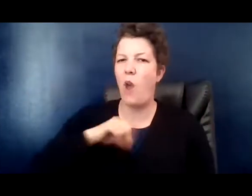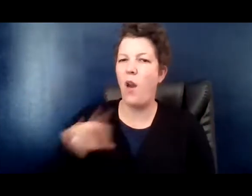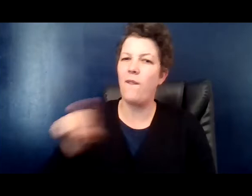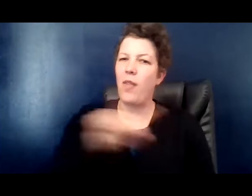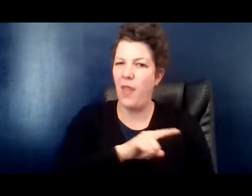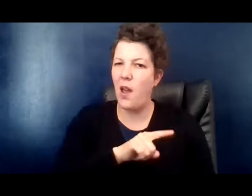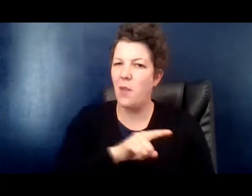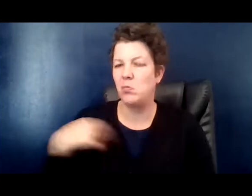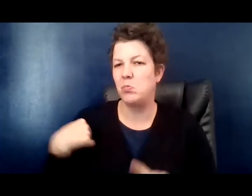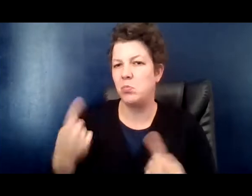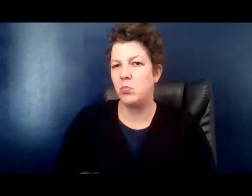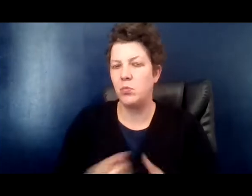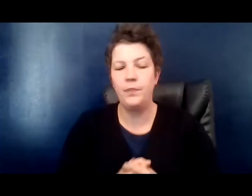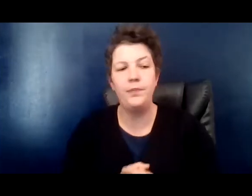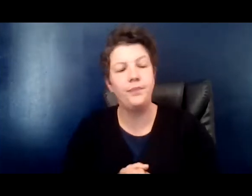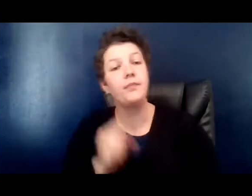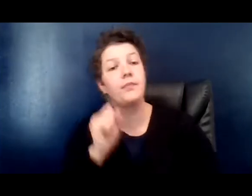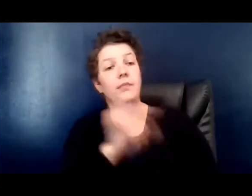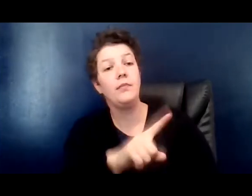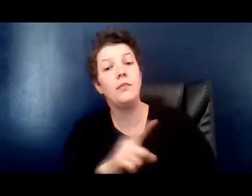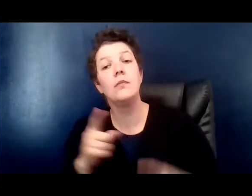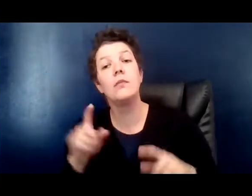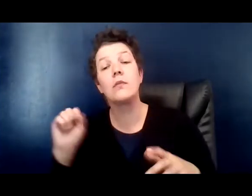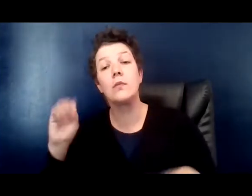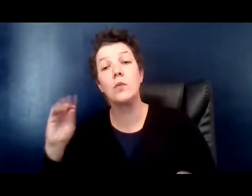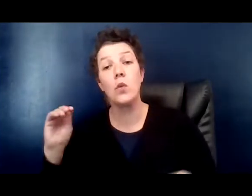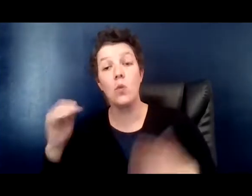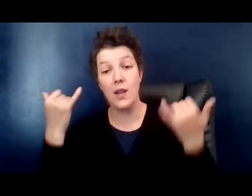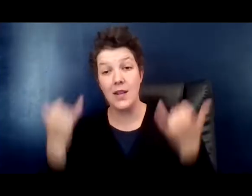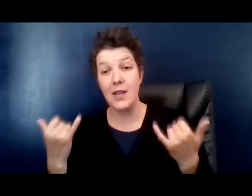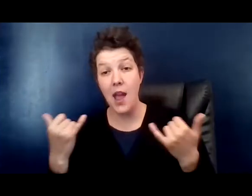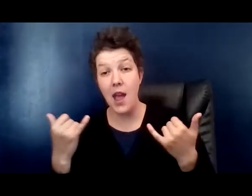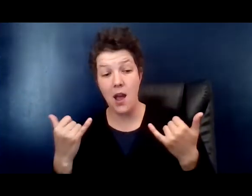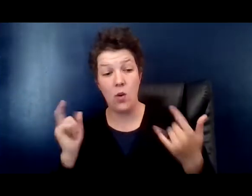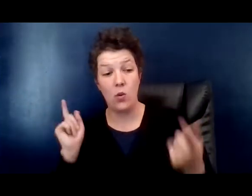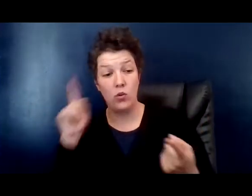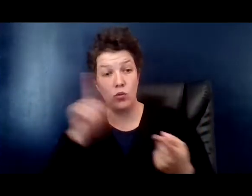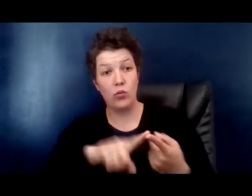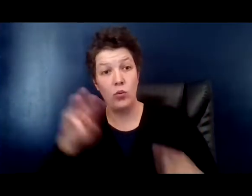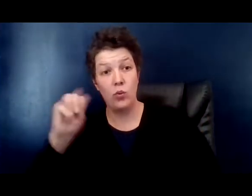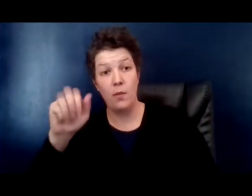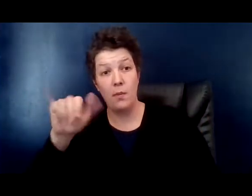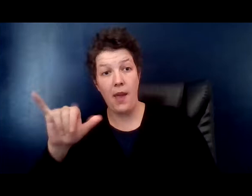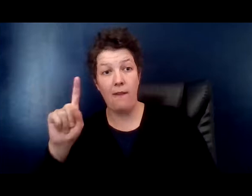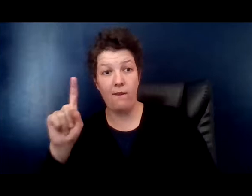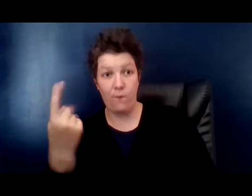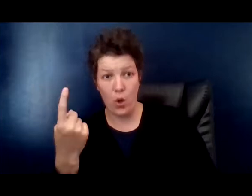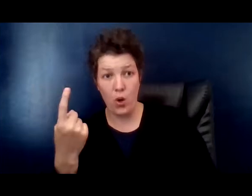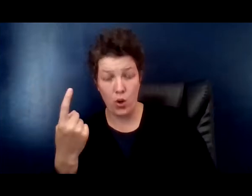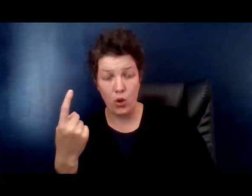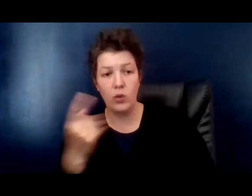more questions, Michelle. Okay, so Mayor, from now until May 1st, are you guys going to kind of talk and come up